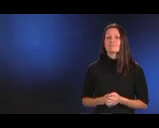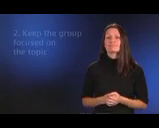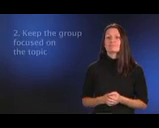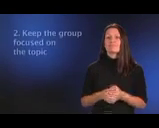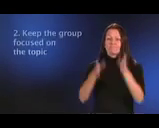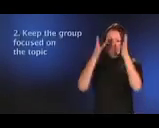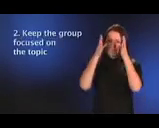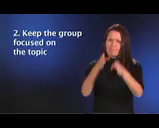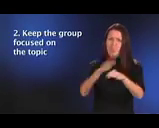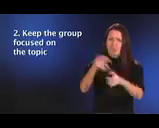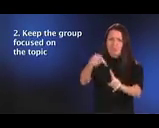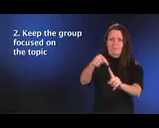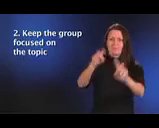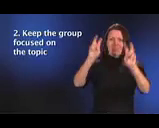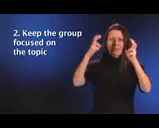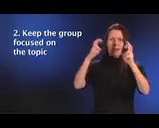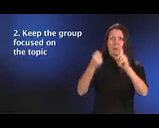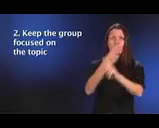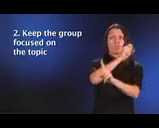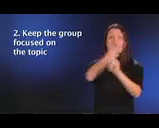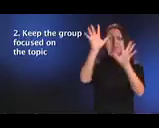keep the group focused on the topic,